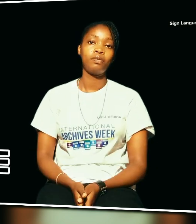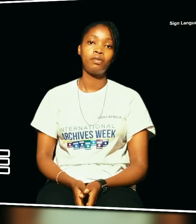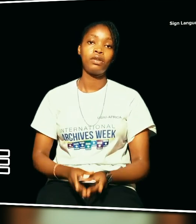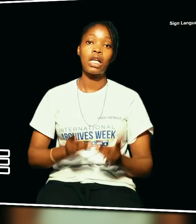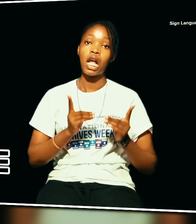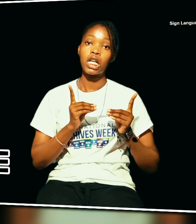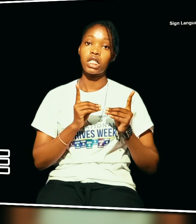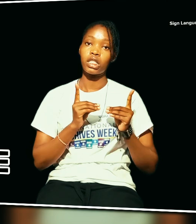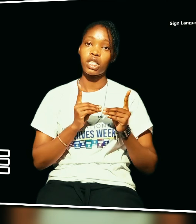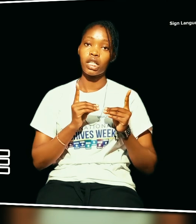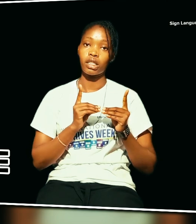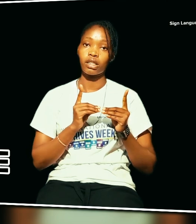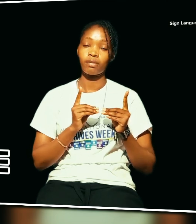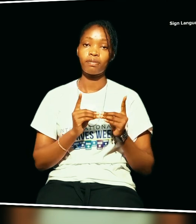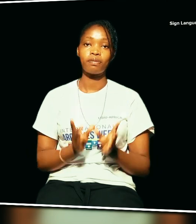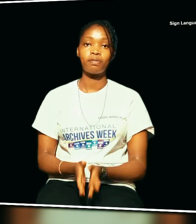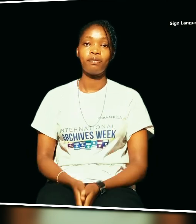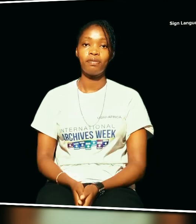Date.